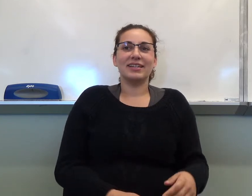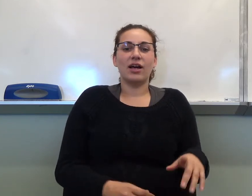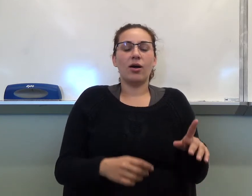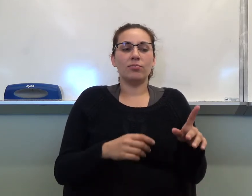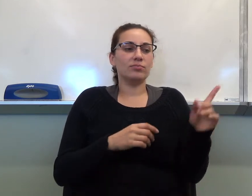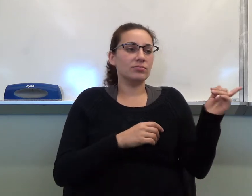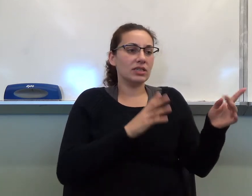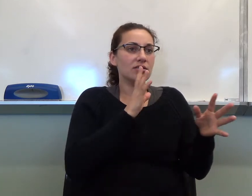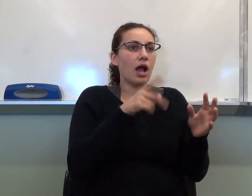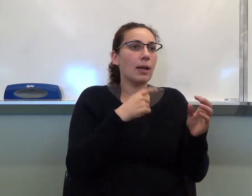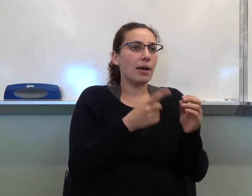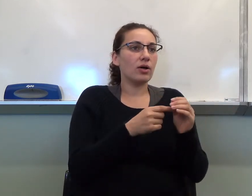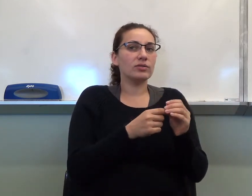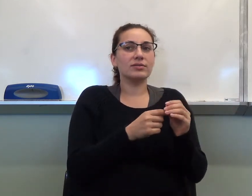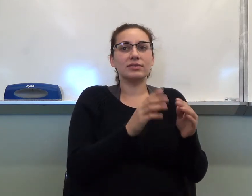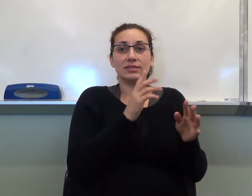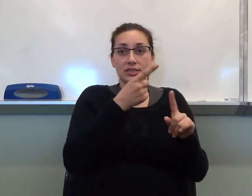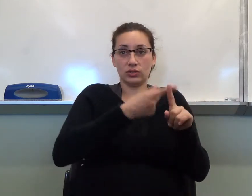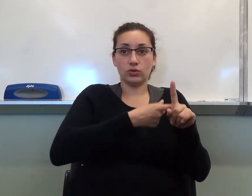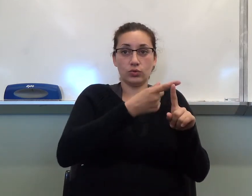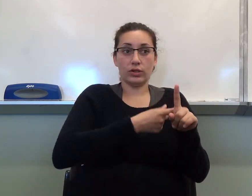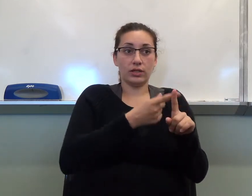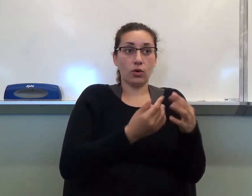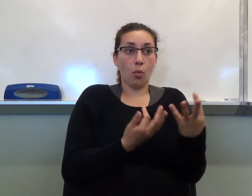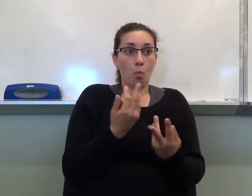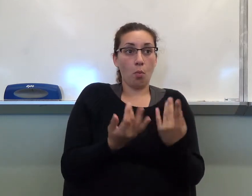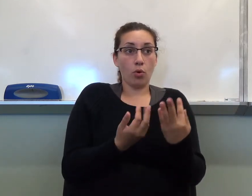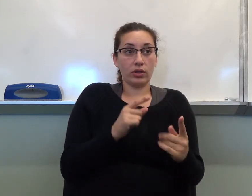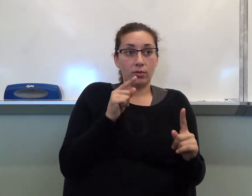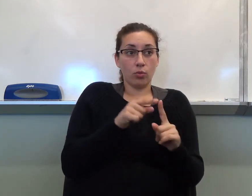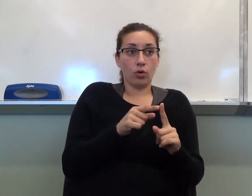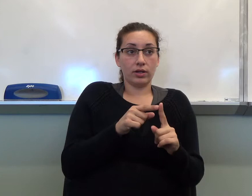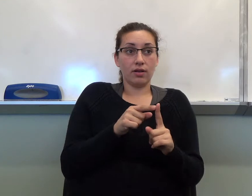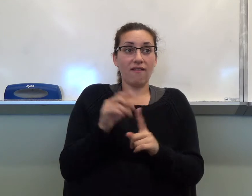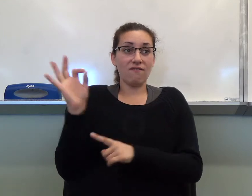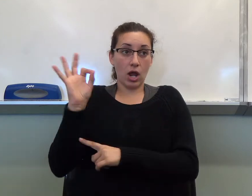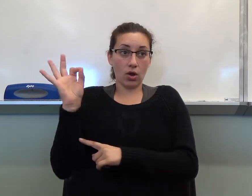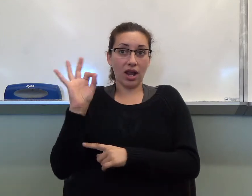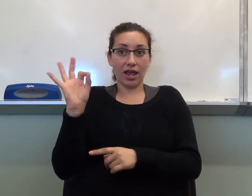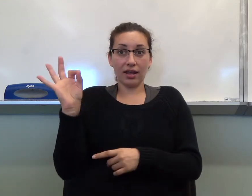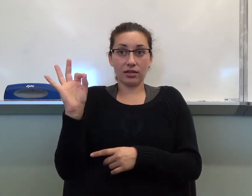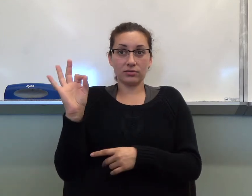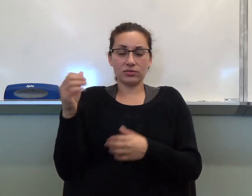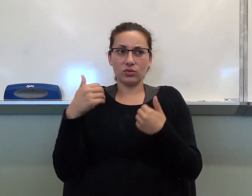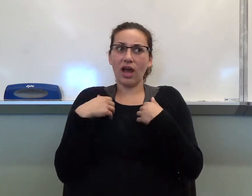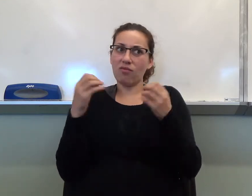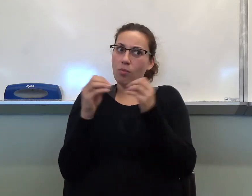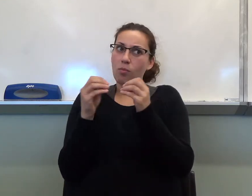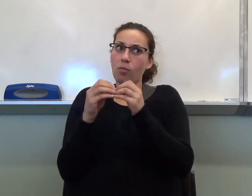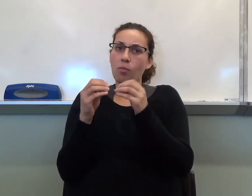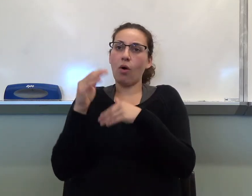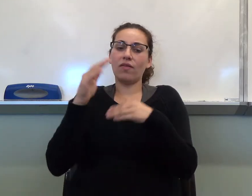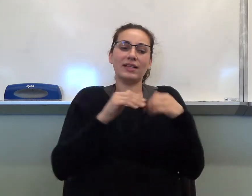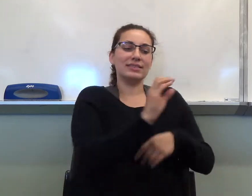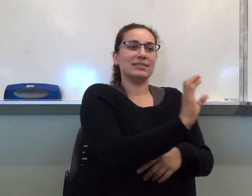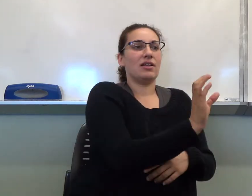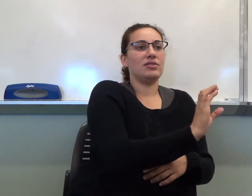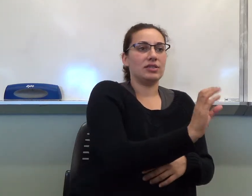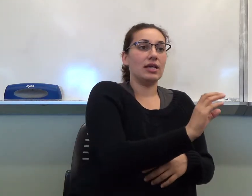Because when you go up to the boiling point of water on the Fahrenheit, you've got a whole lot more degrees than you have when you go up to the boiling point of